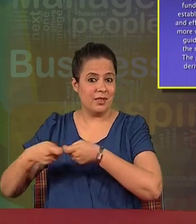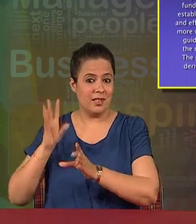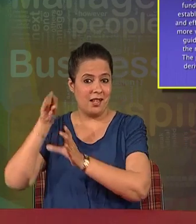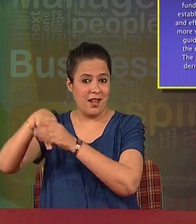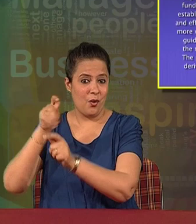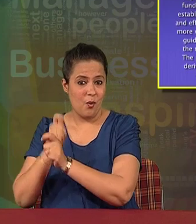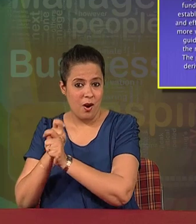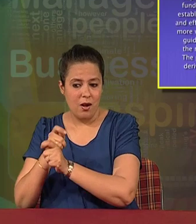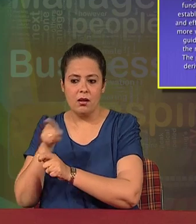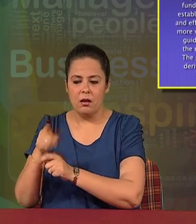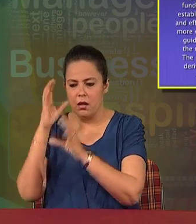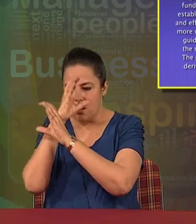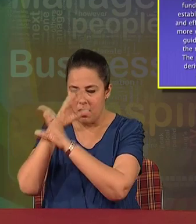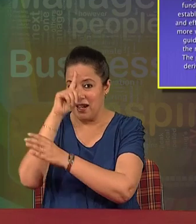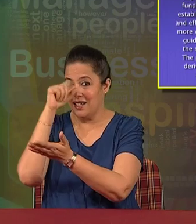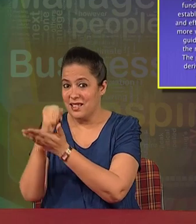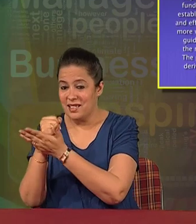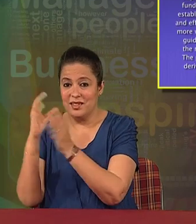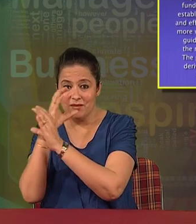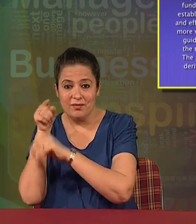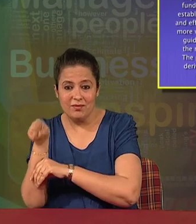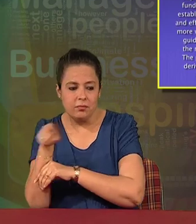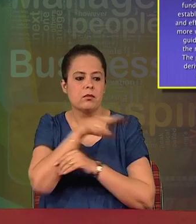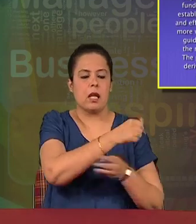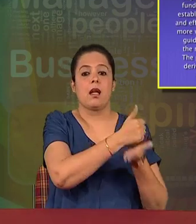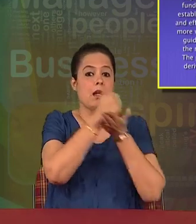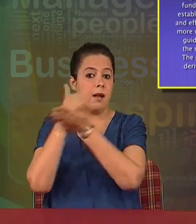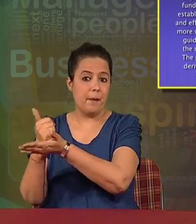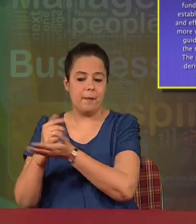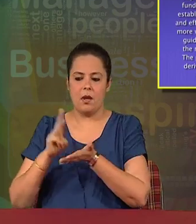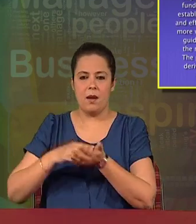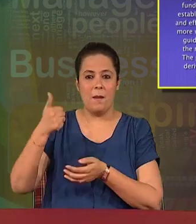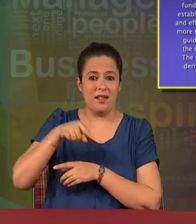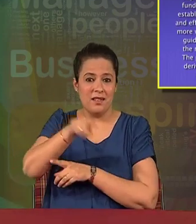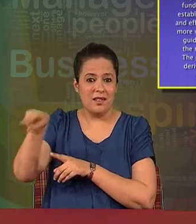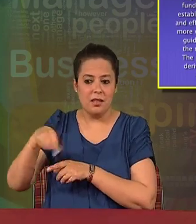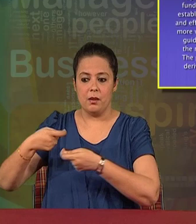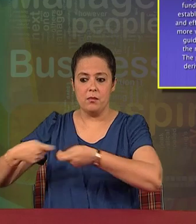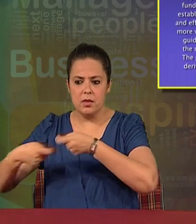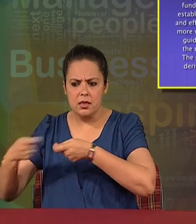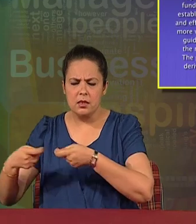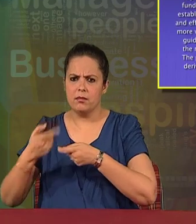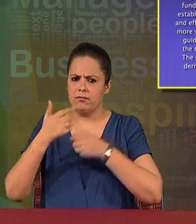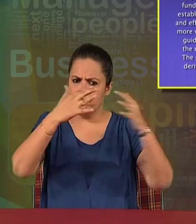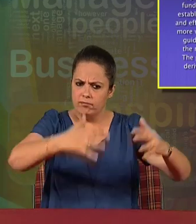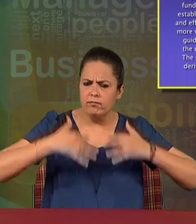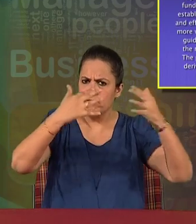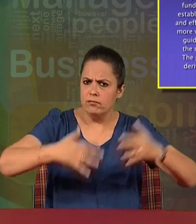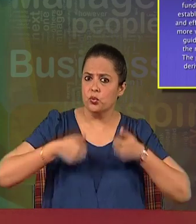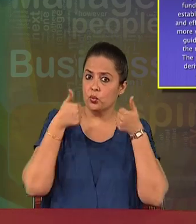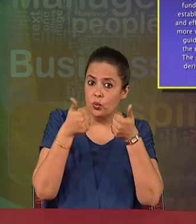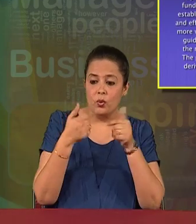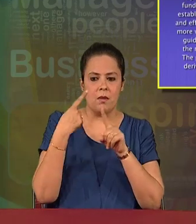These principles enable the managers to manage the enterprise effectively and efficiently.